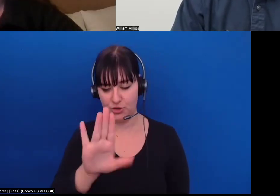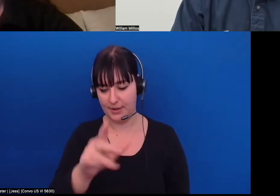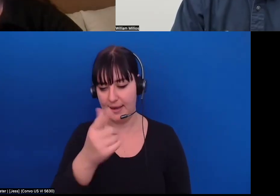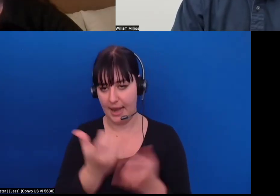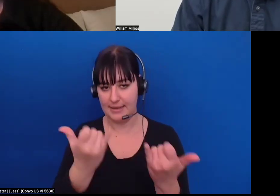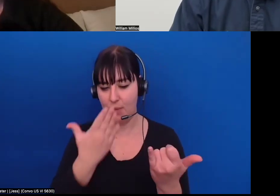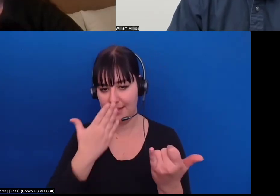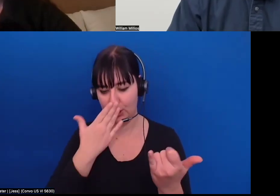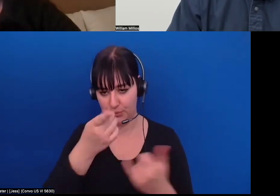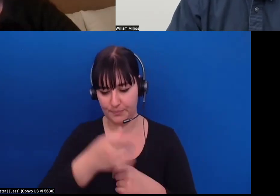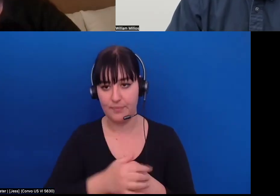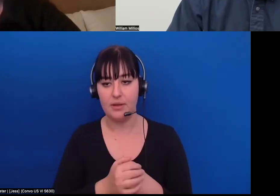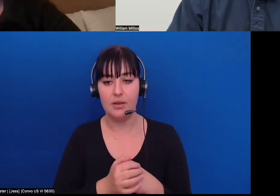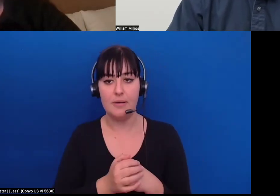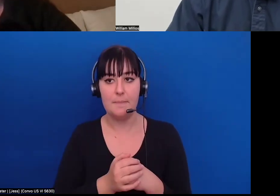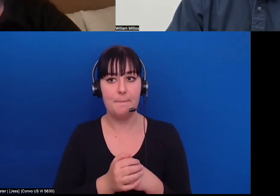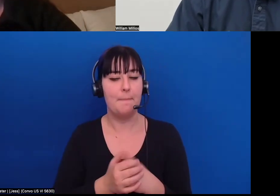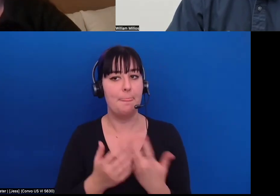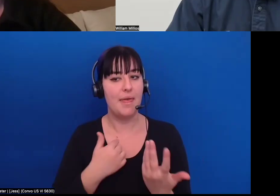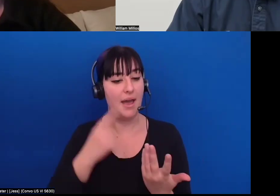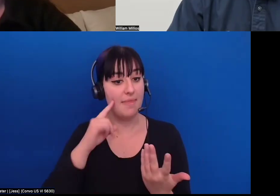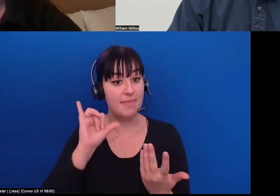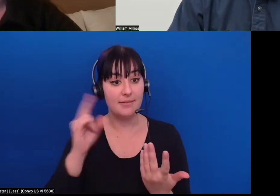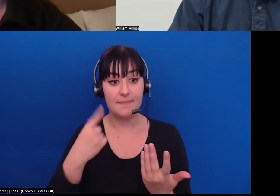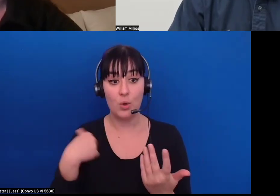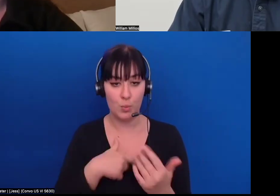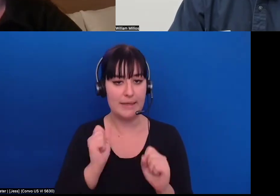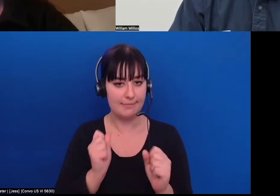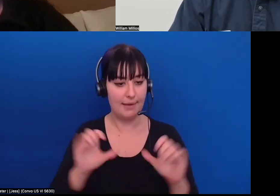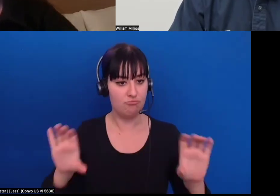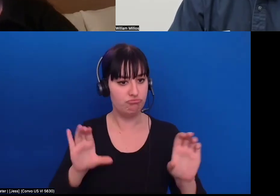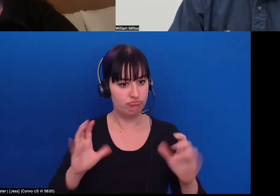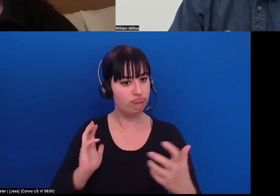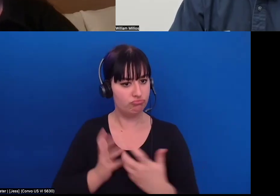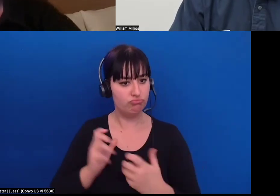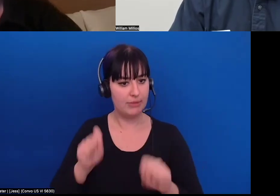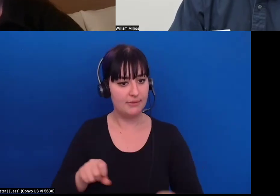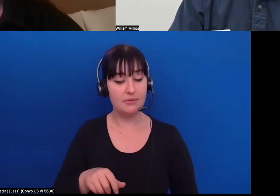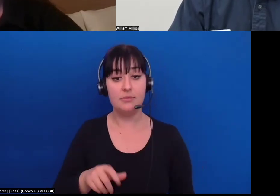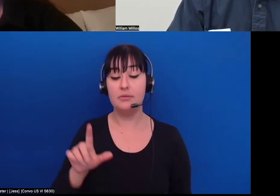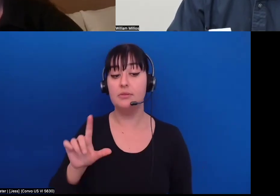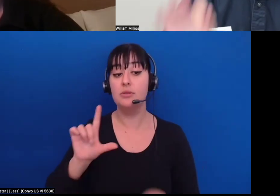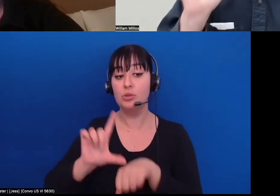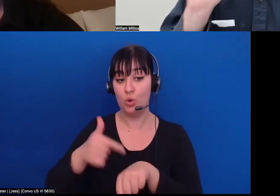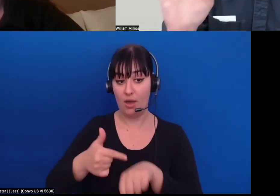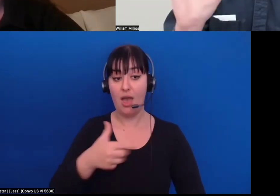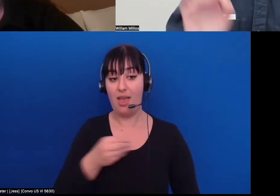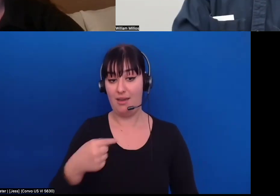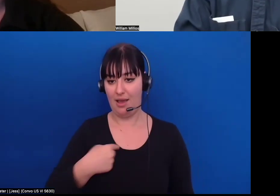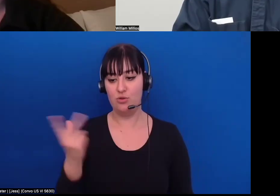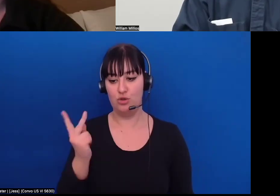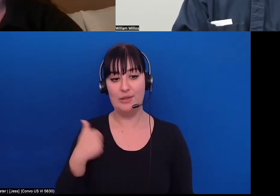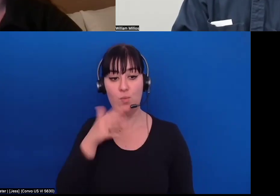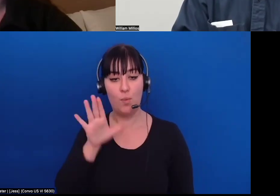you. I think that's something we can accommodate. I think Laura and I will connect with our staff